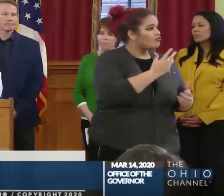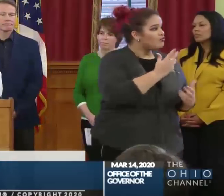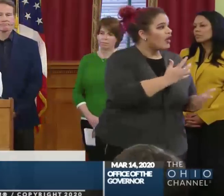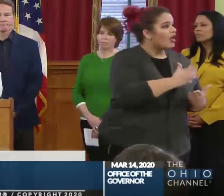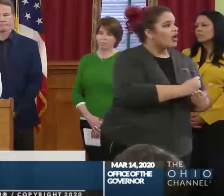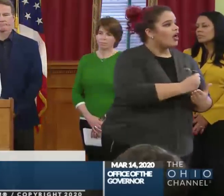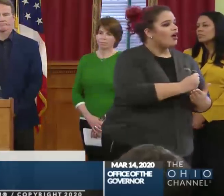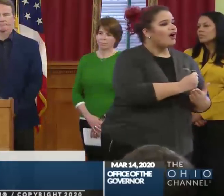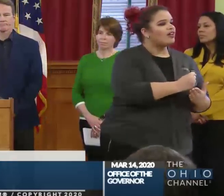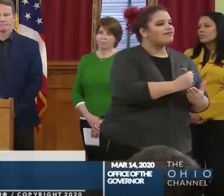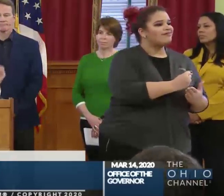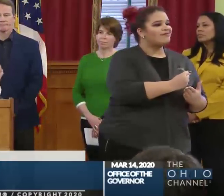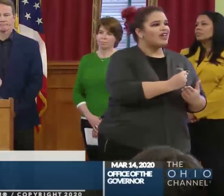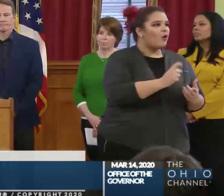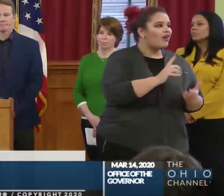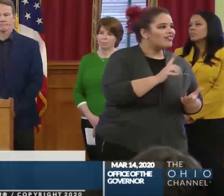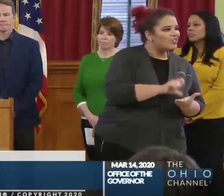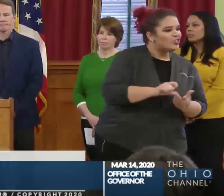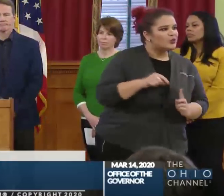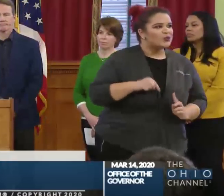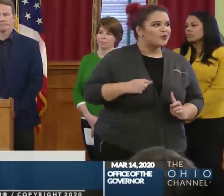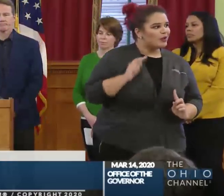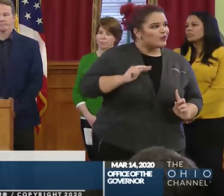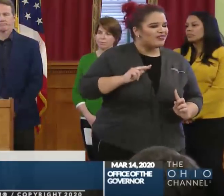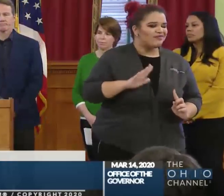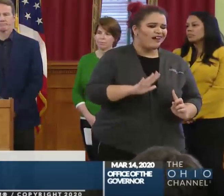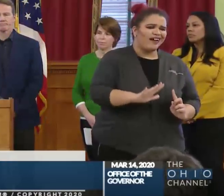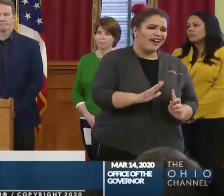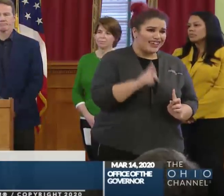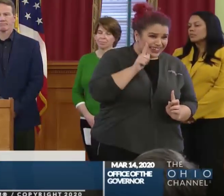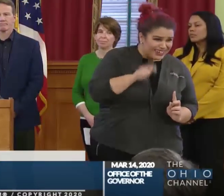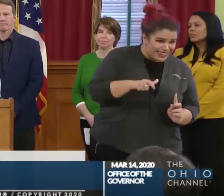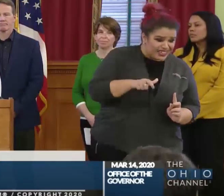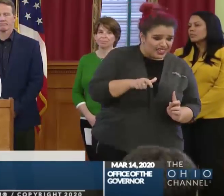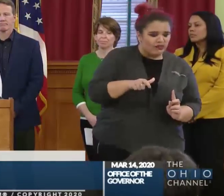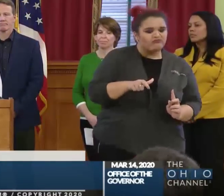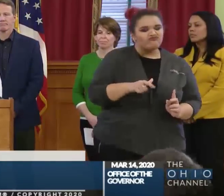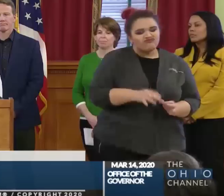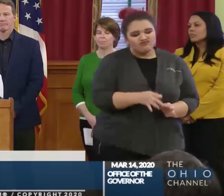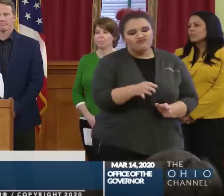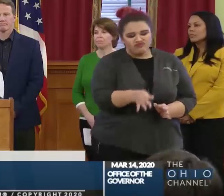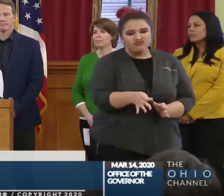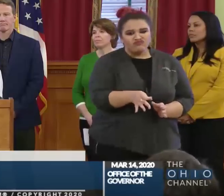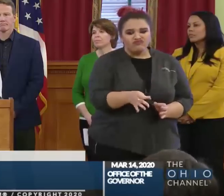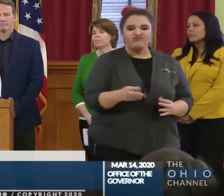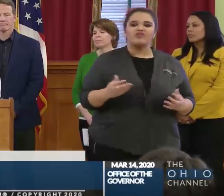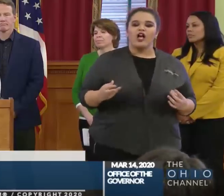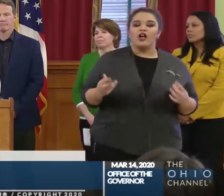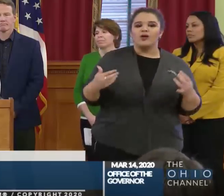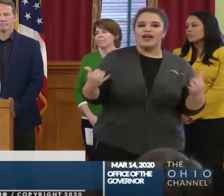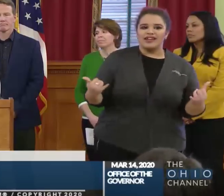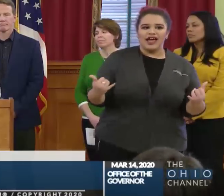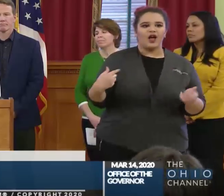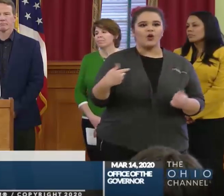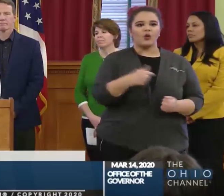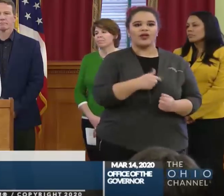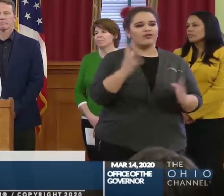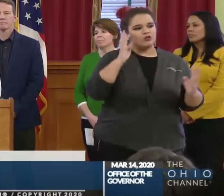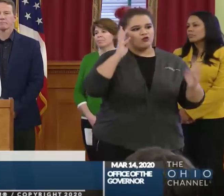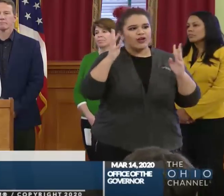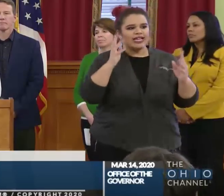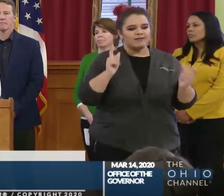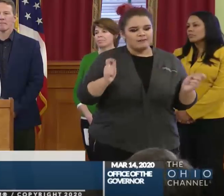with solutions too. And again, this is a time of extreme creativity. So we've, you know, every time we talk with a group or